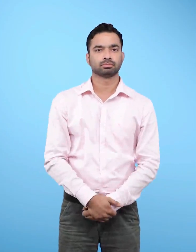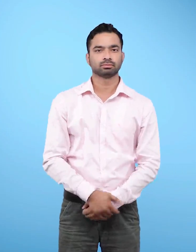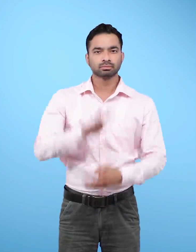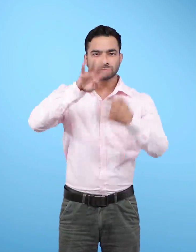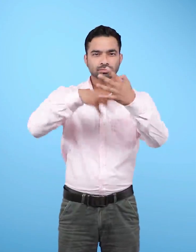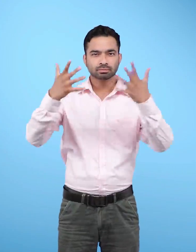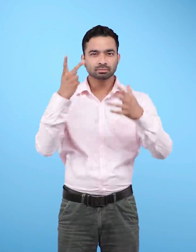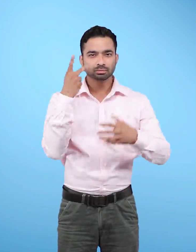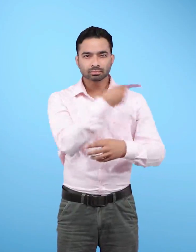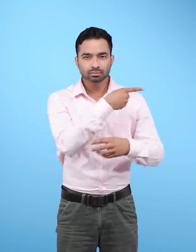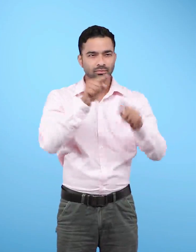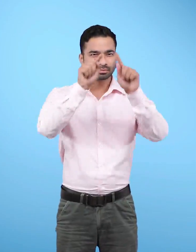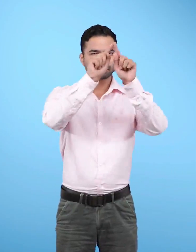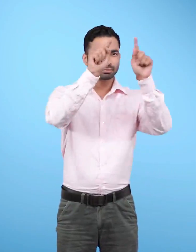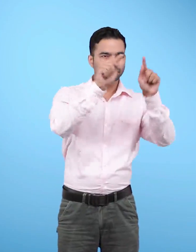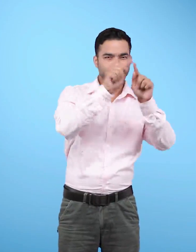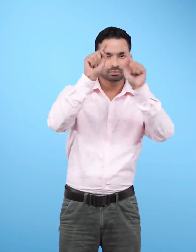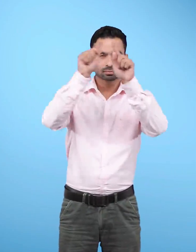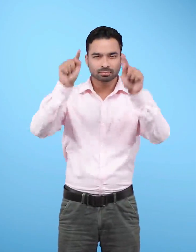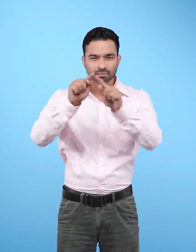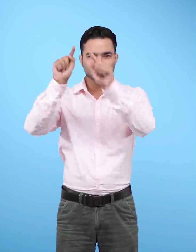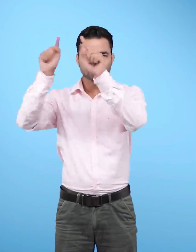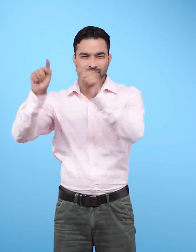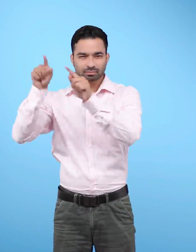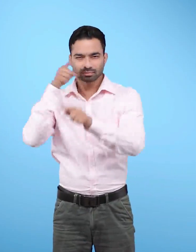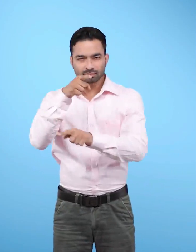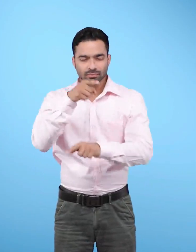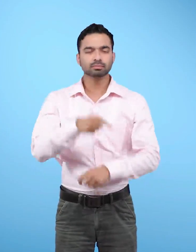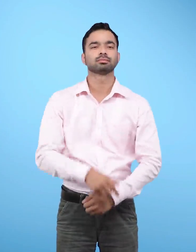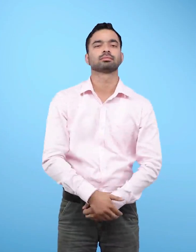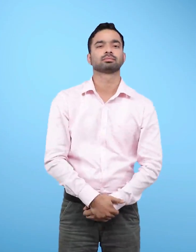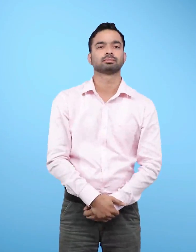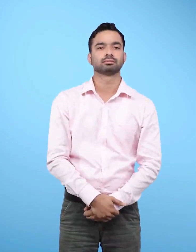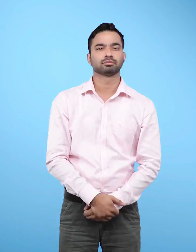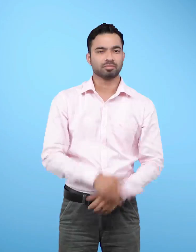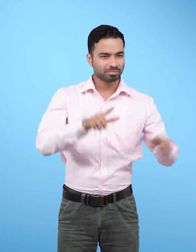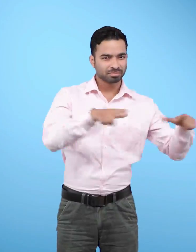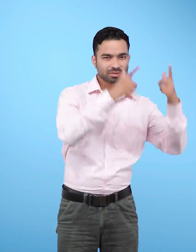We have a square grid shown here with 3 trees in it.